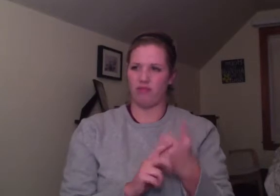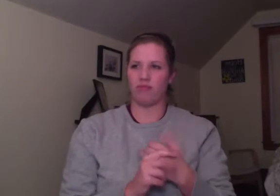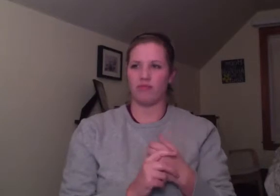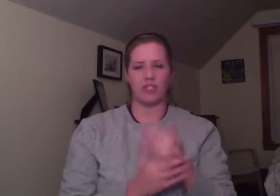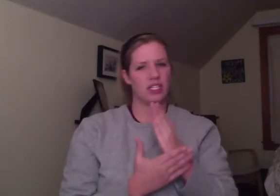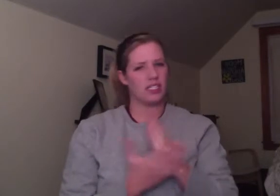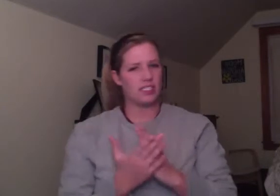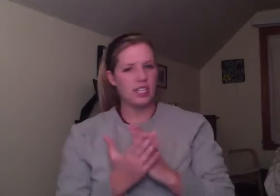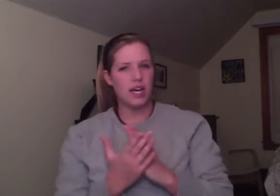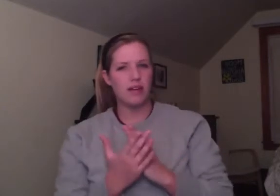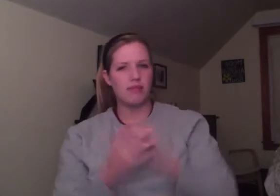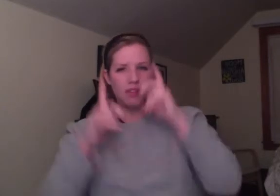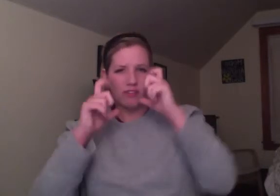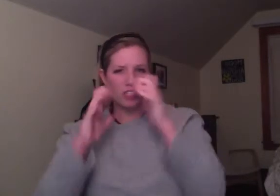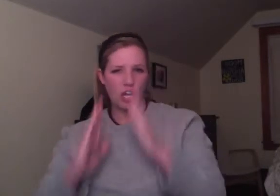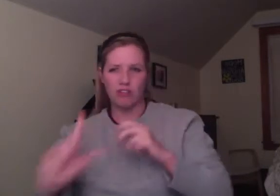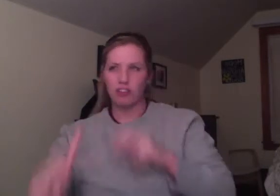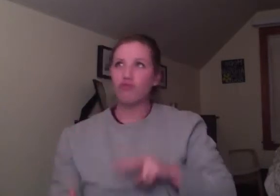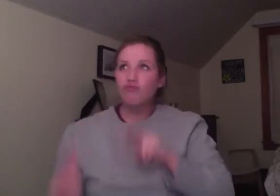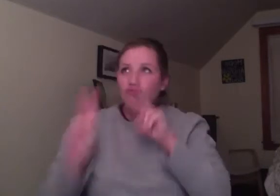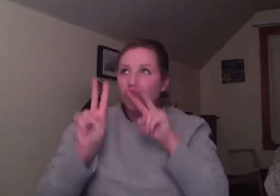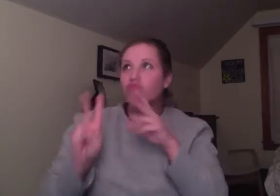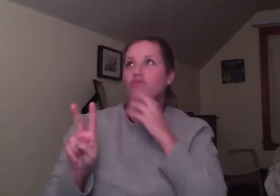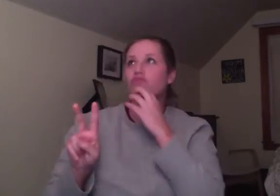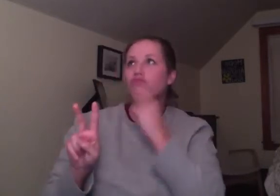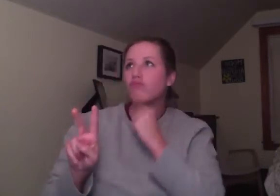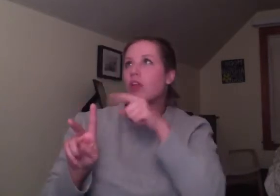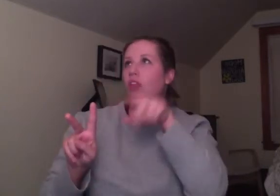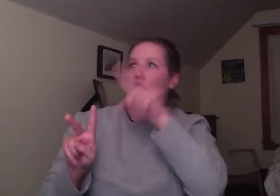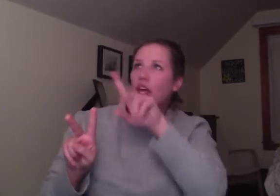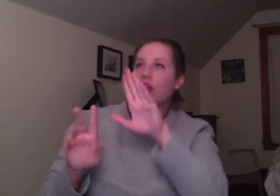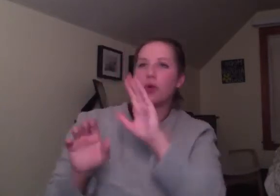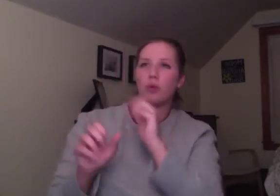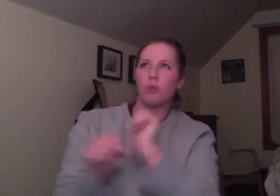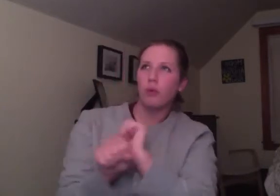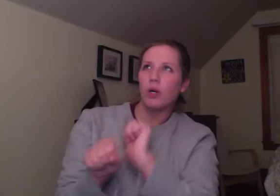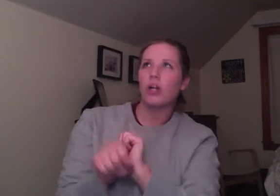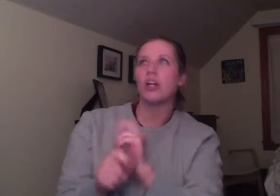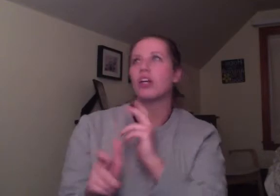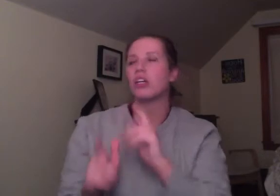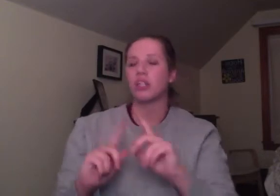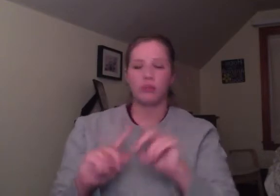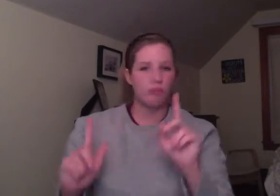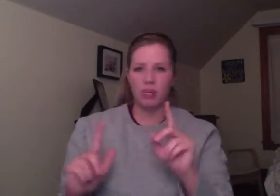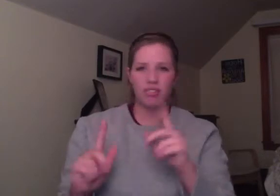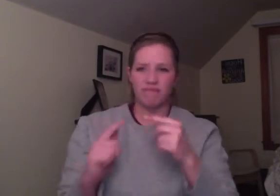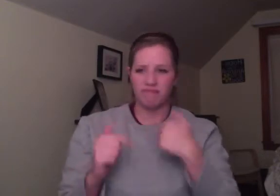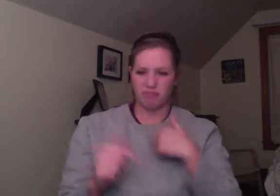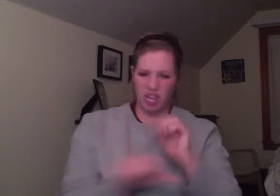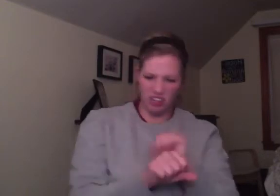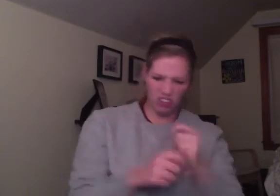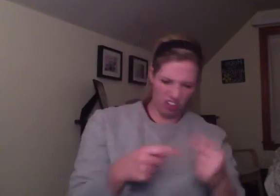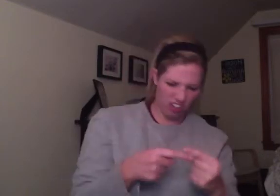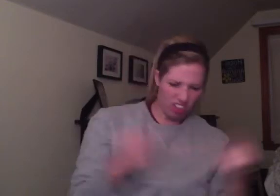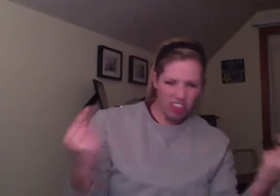looked up to and that I admired, my work wasn't like theirs, and I just didn't know why. I didn't know, what do I need to